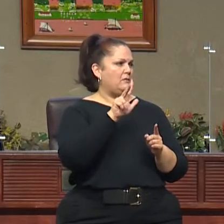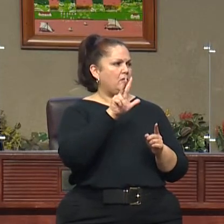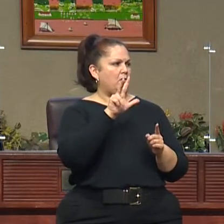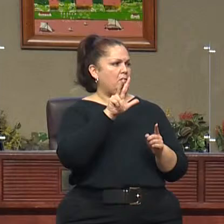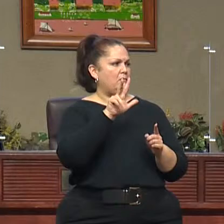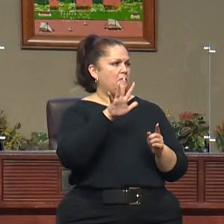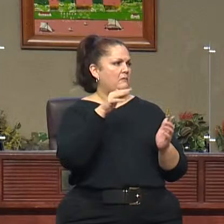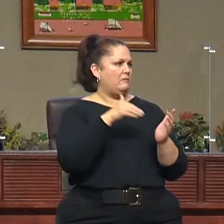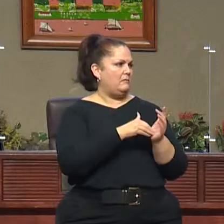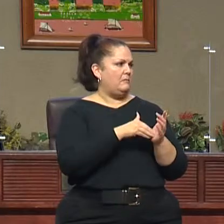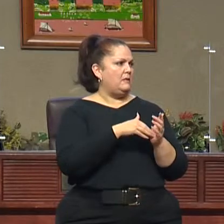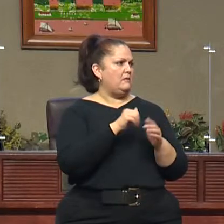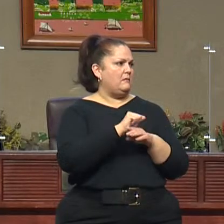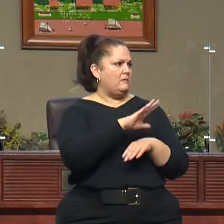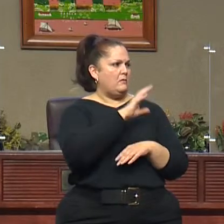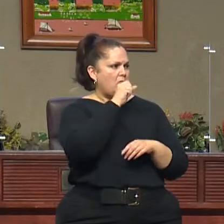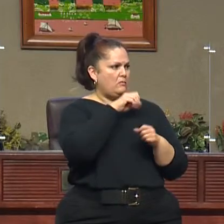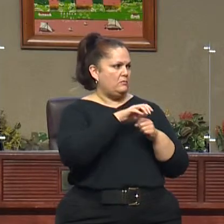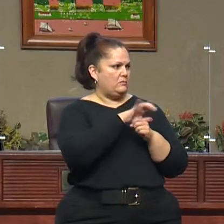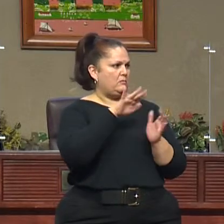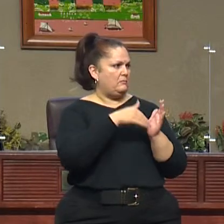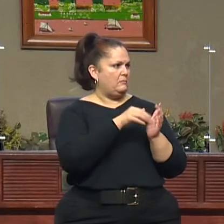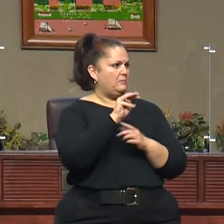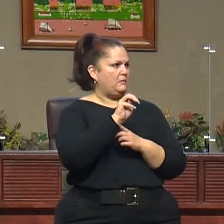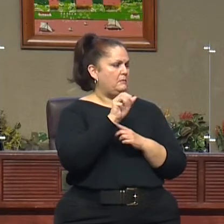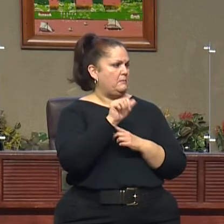million, will be sent to Orange County in mid-May.